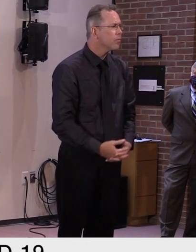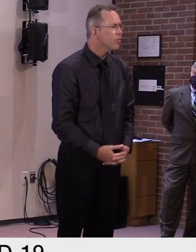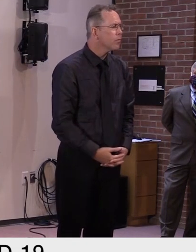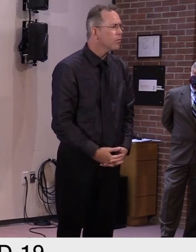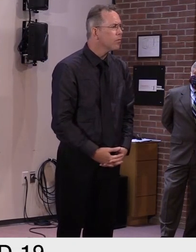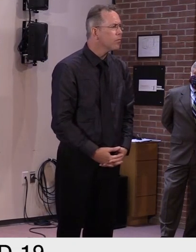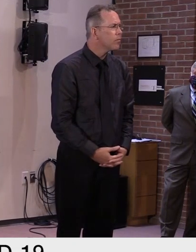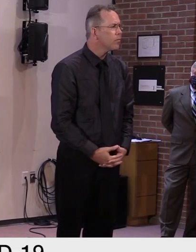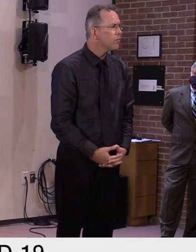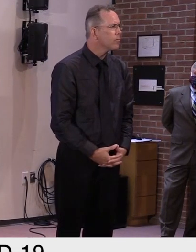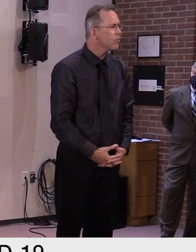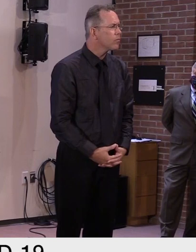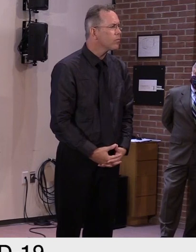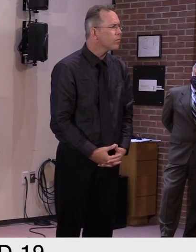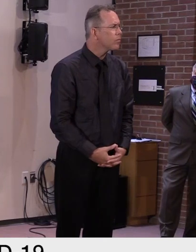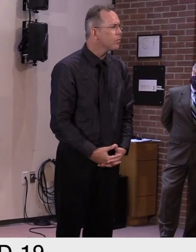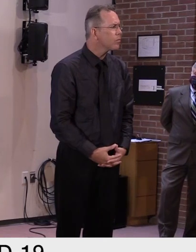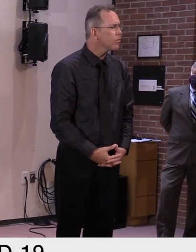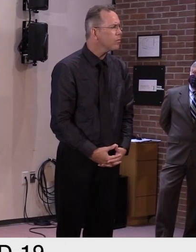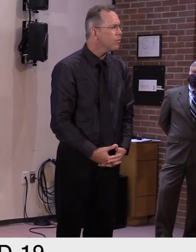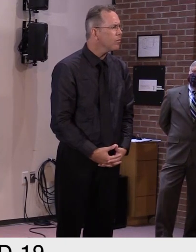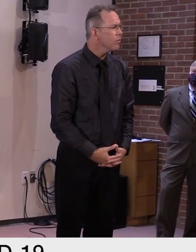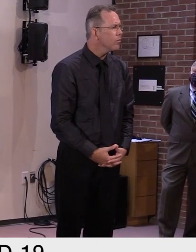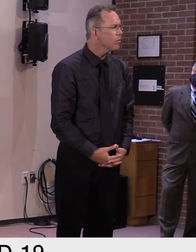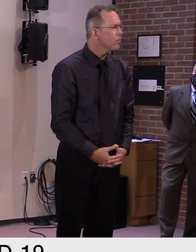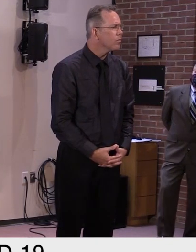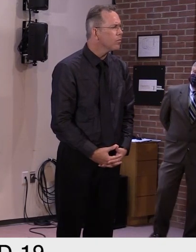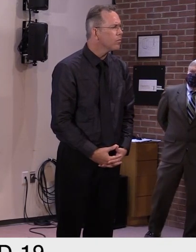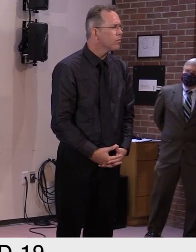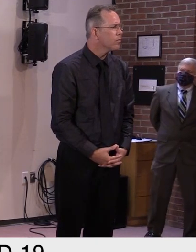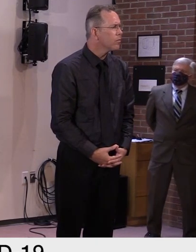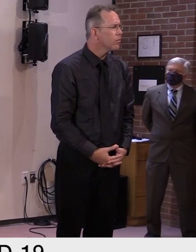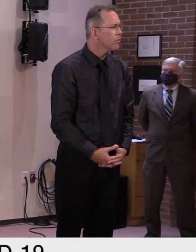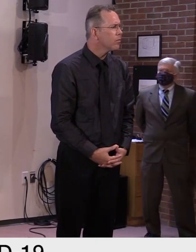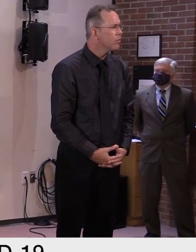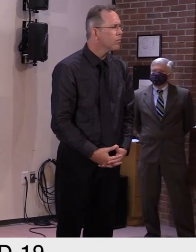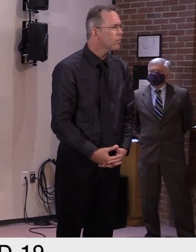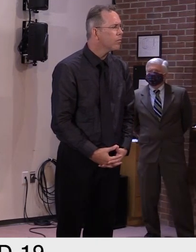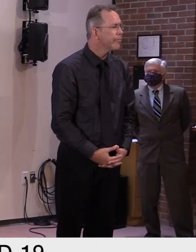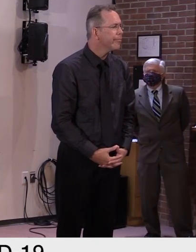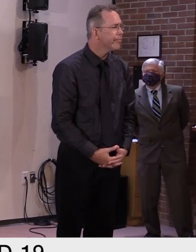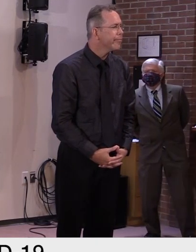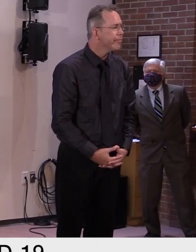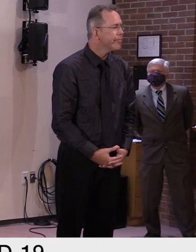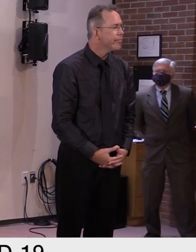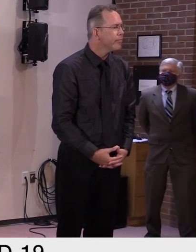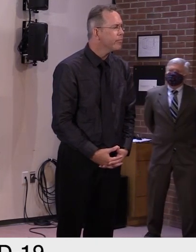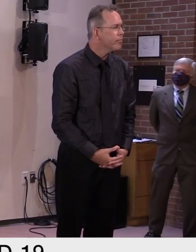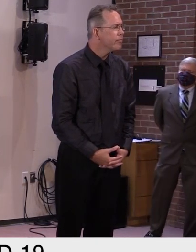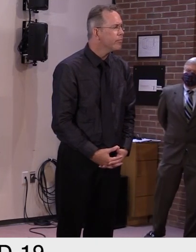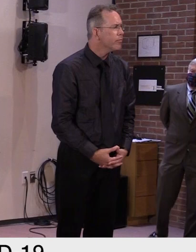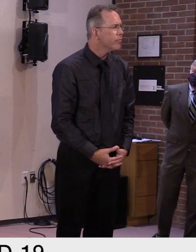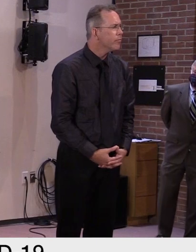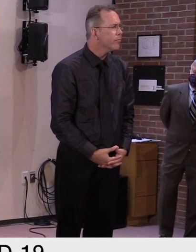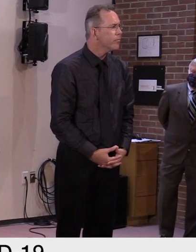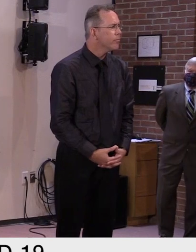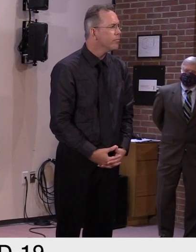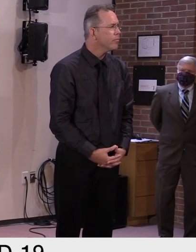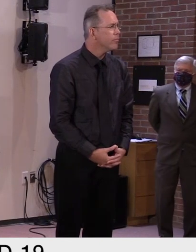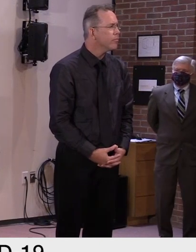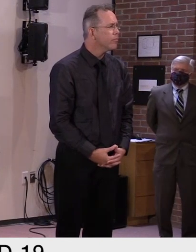residents moving here, buying houses sight unseen, et cetera, to escape COVID. And